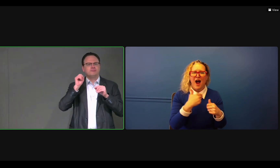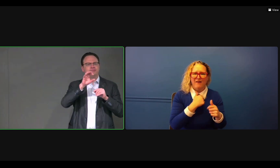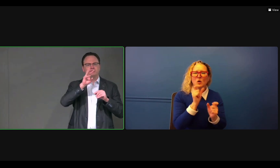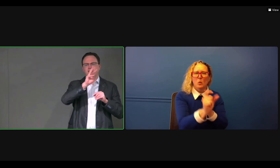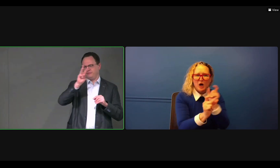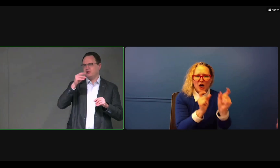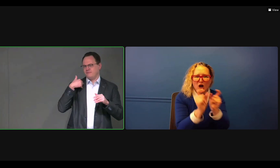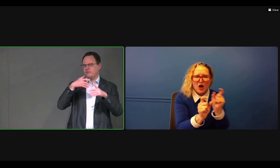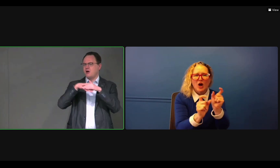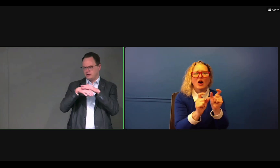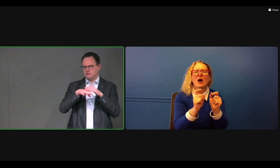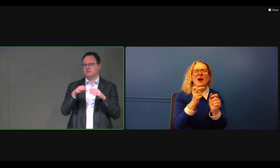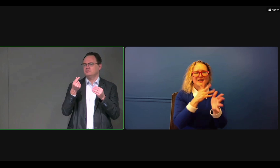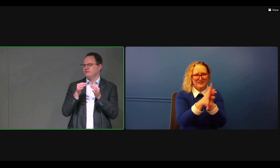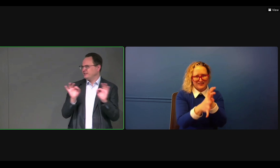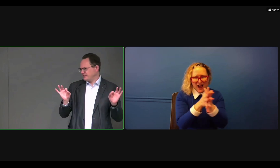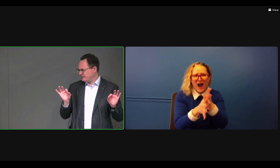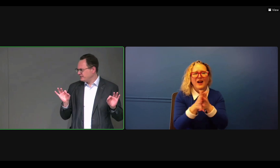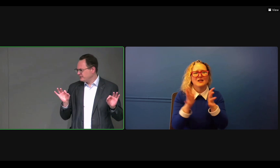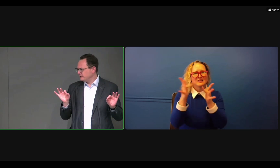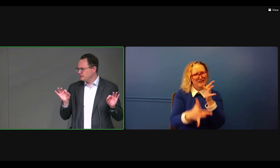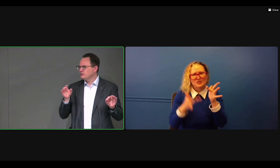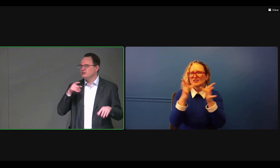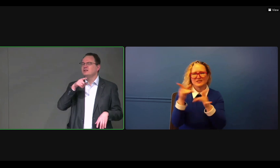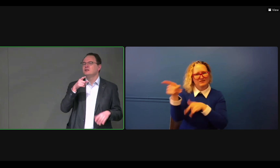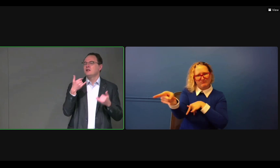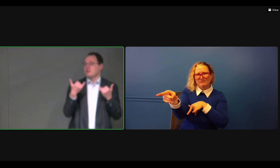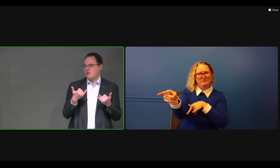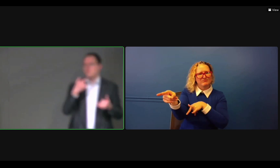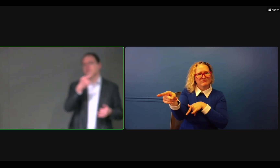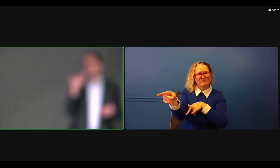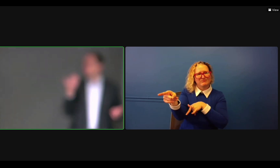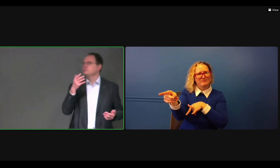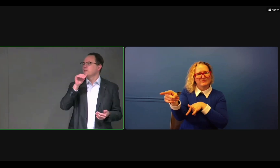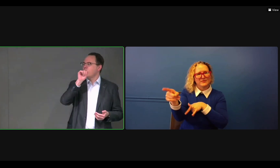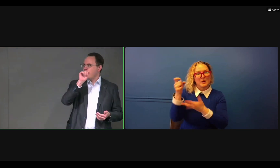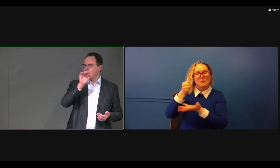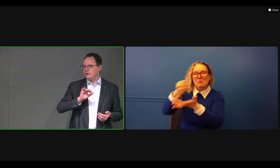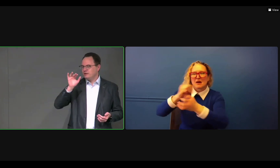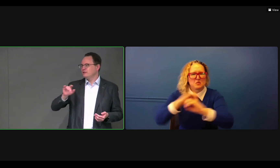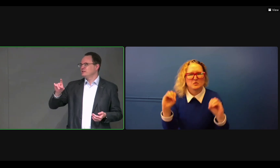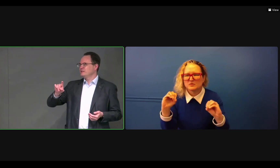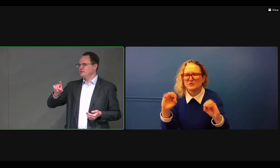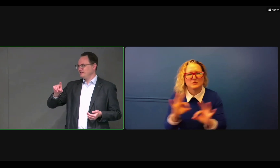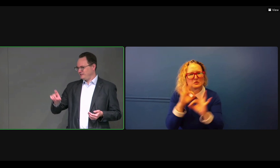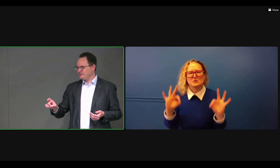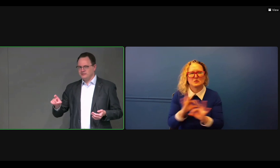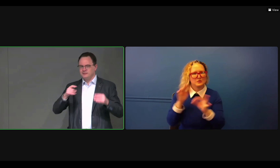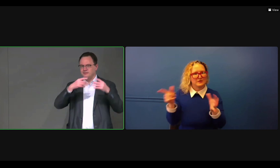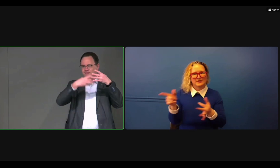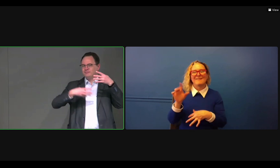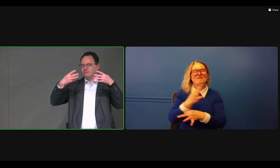We've been using Instagram and Facebook, and know that anything we have on our website is free.